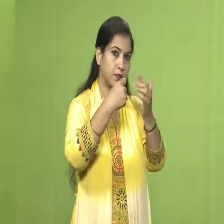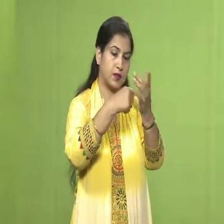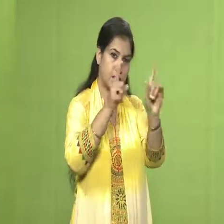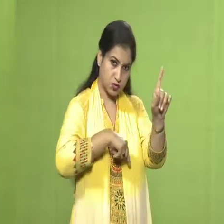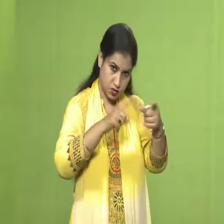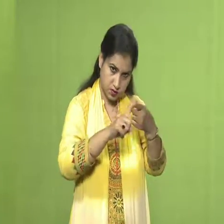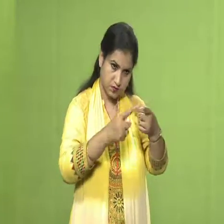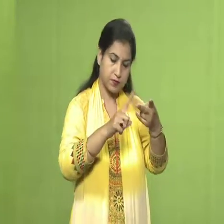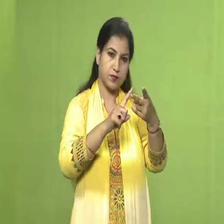language,